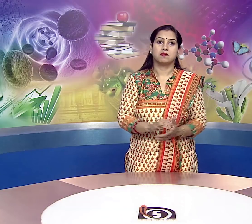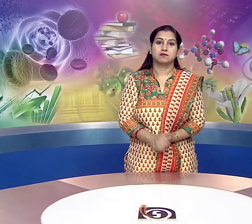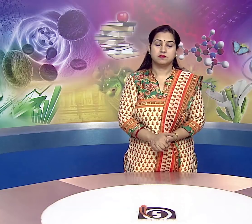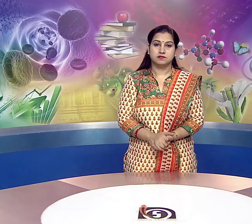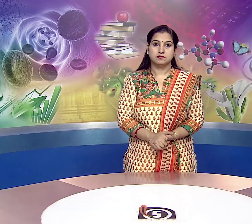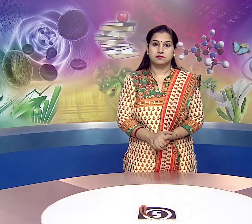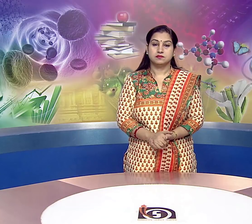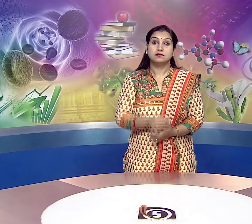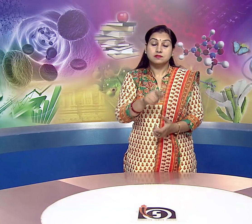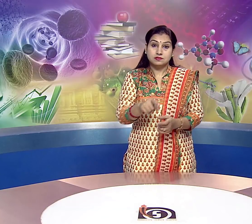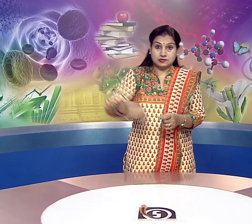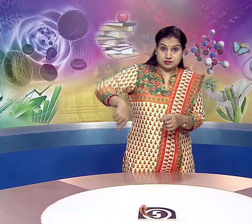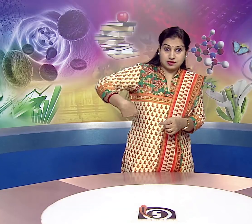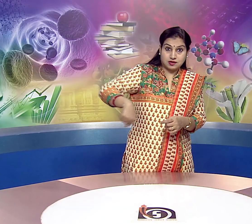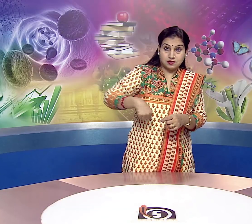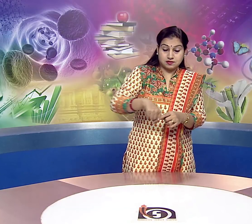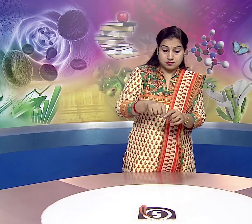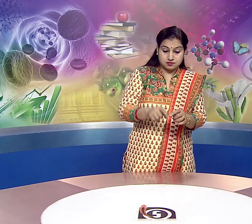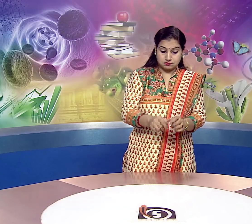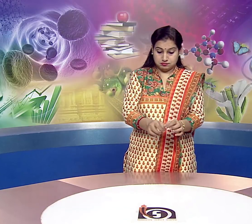His tail reached out the street.